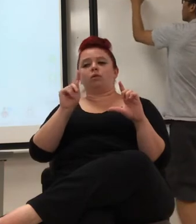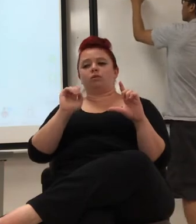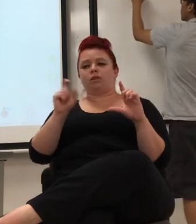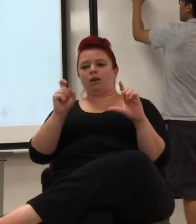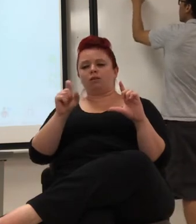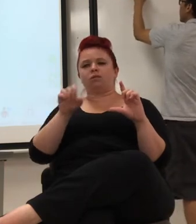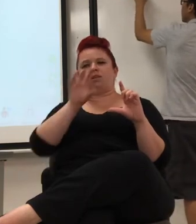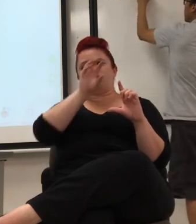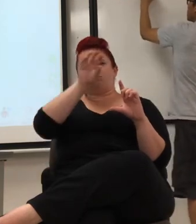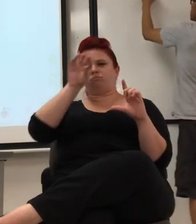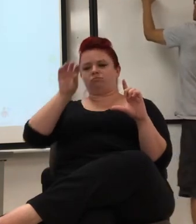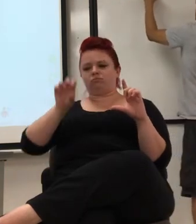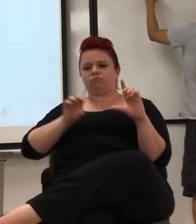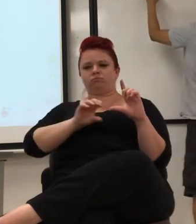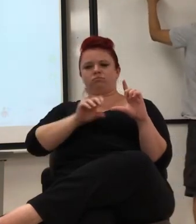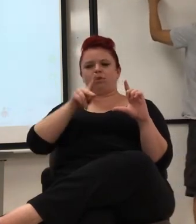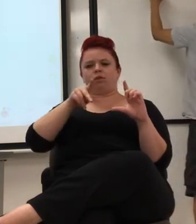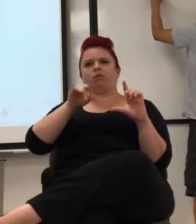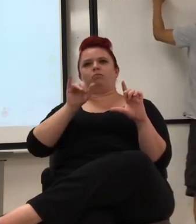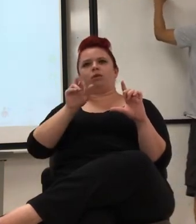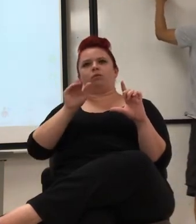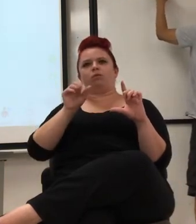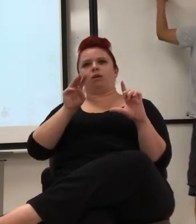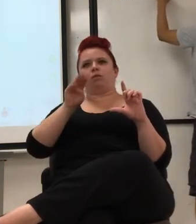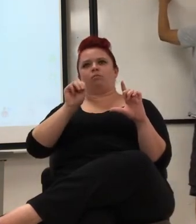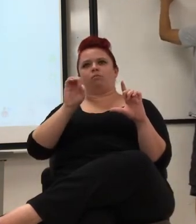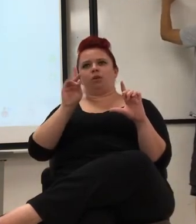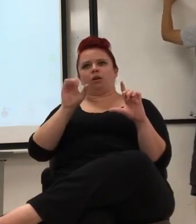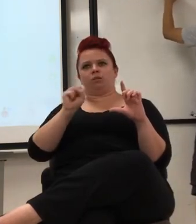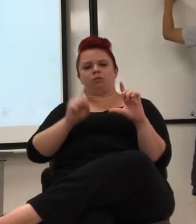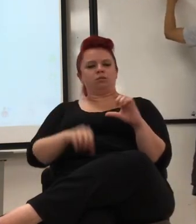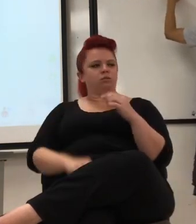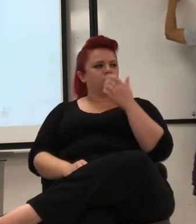renal pyramids,